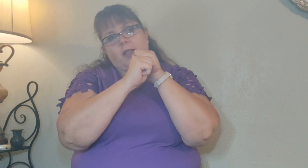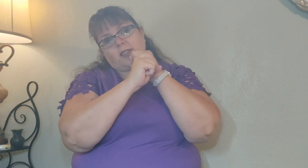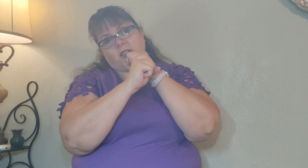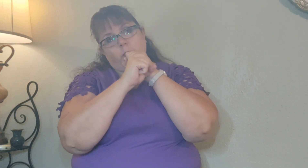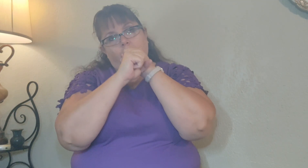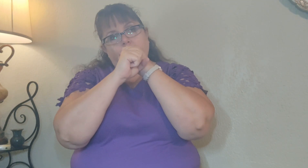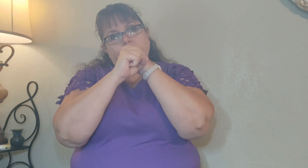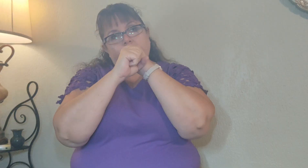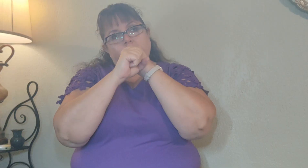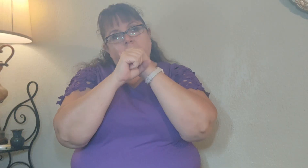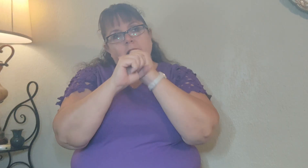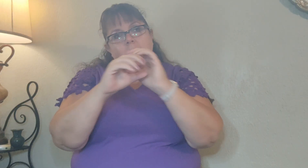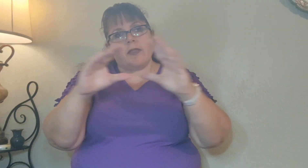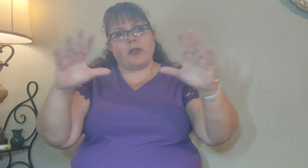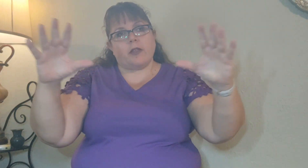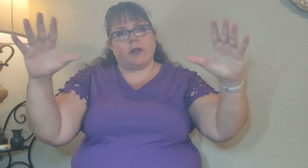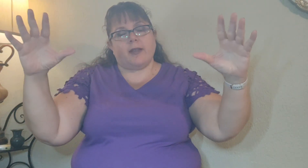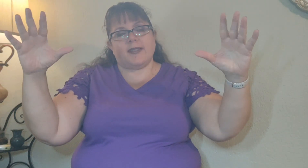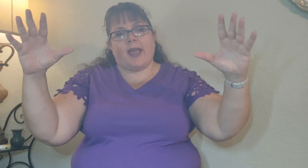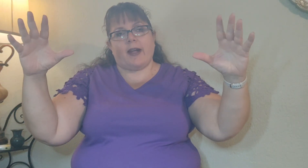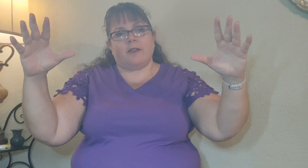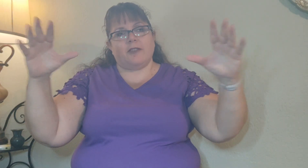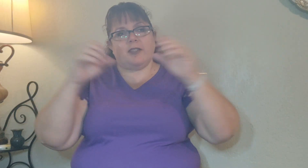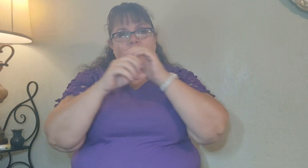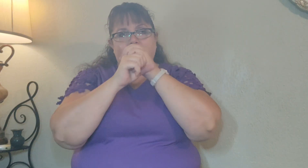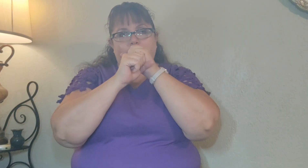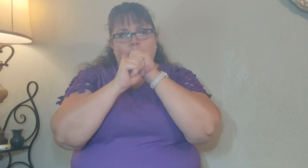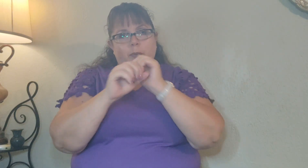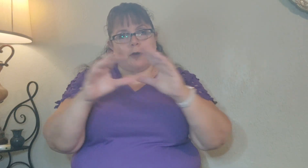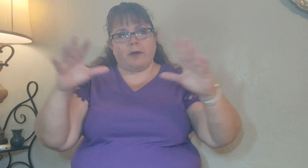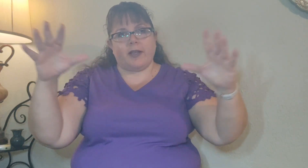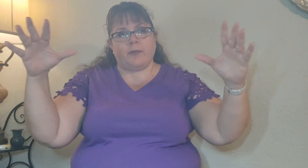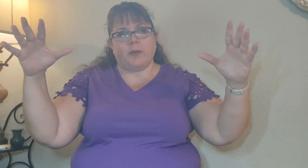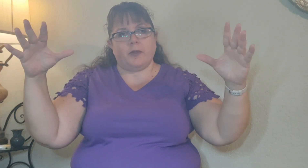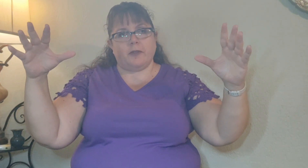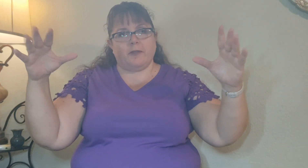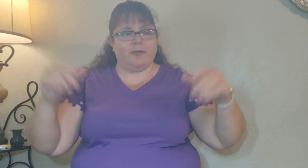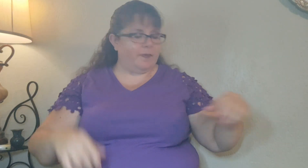it's small and then it's out. You're blowing up a balloon.